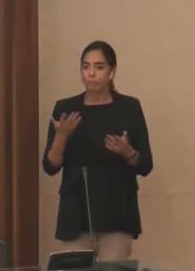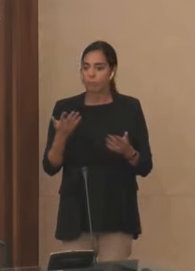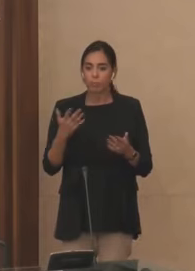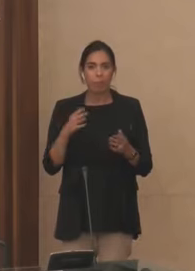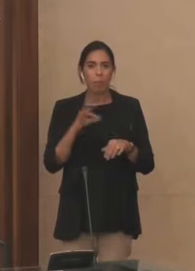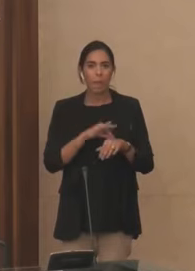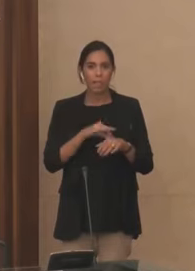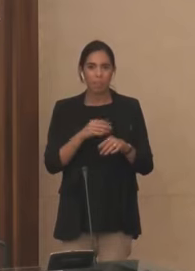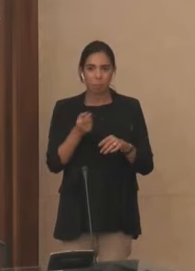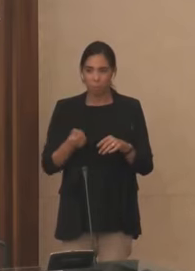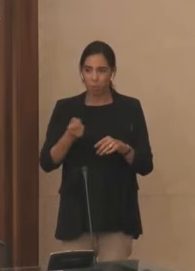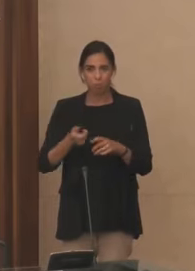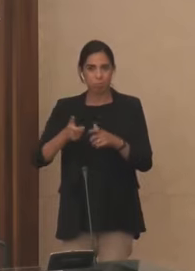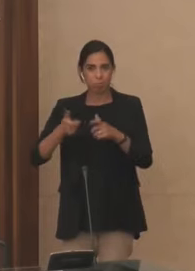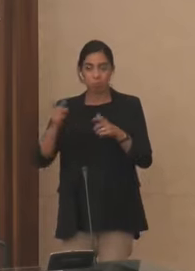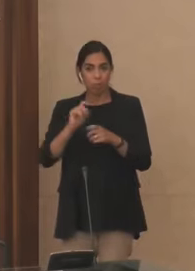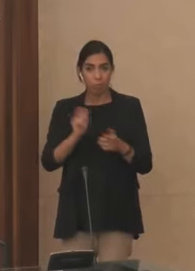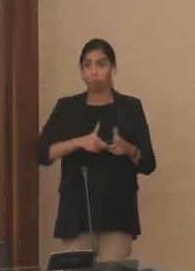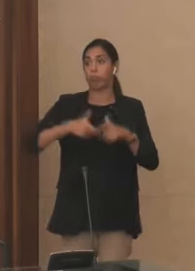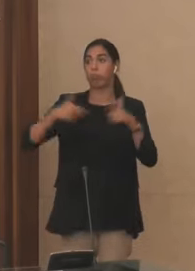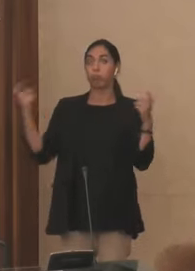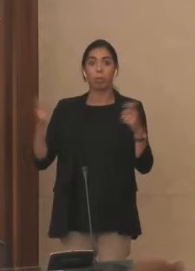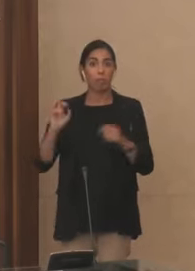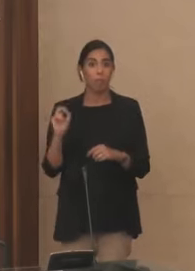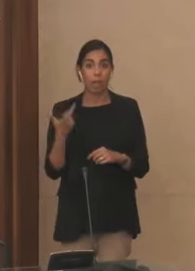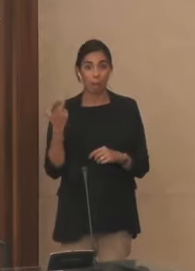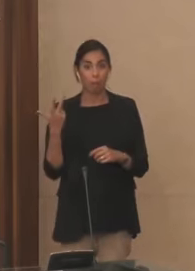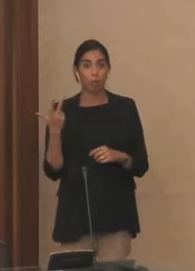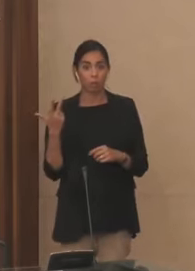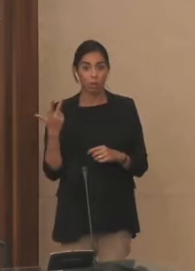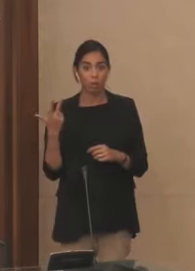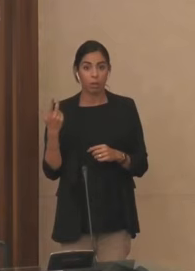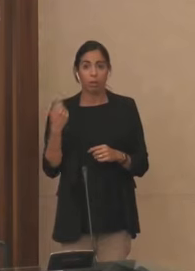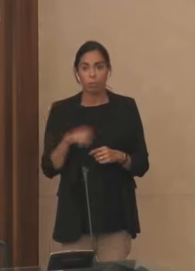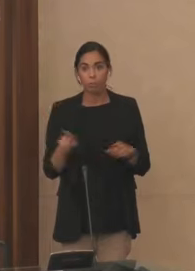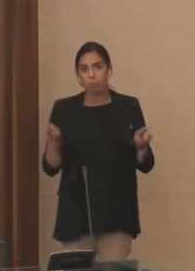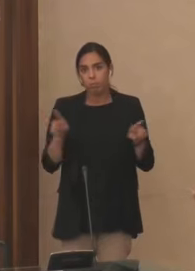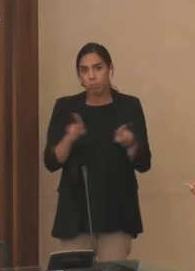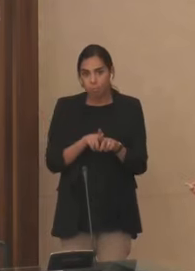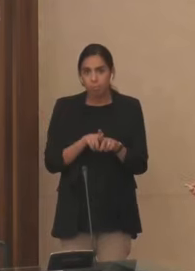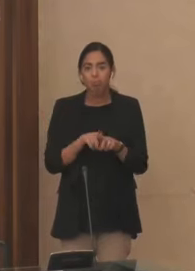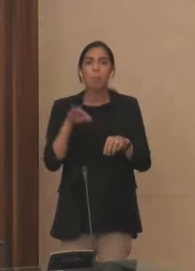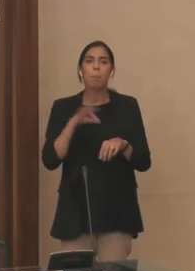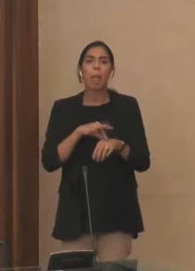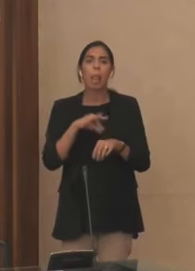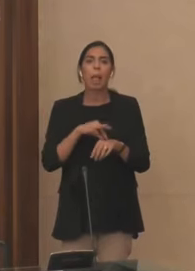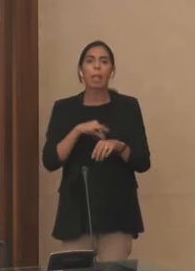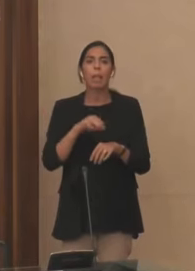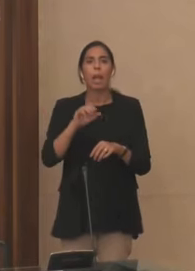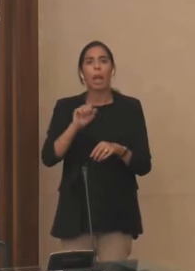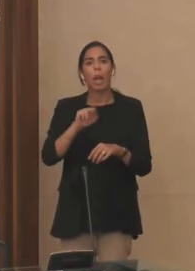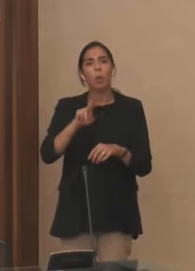see in the autoimmune diseases. As you know, I am rheumatologist and immunologist. So